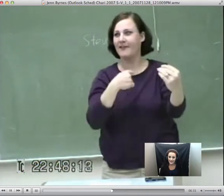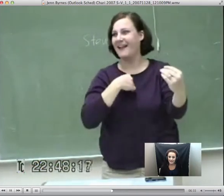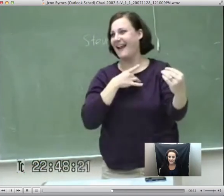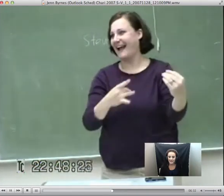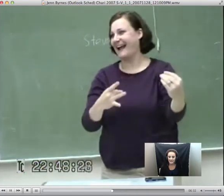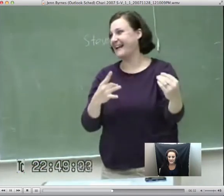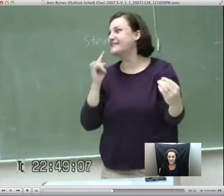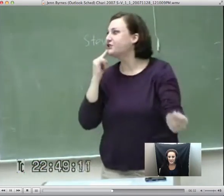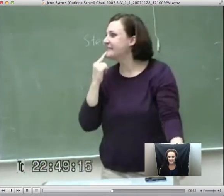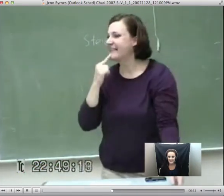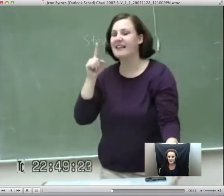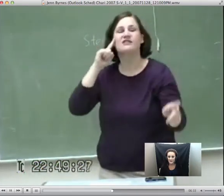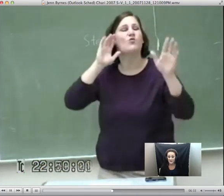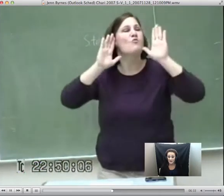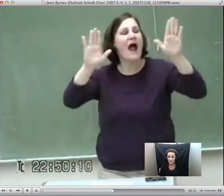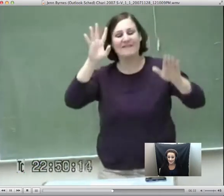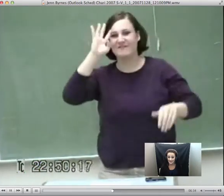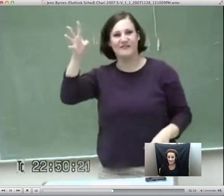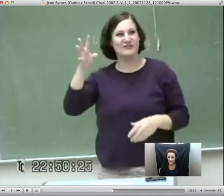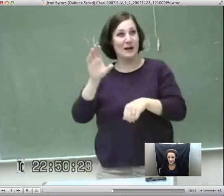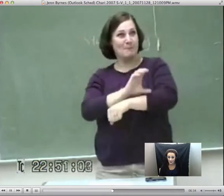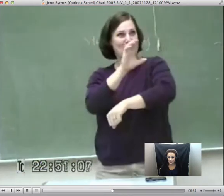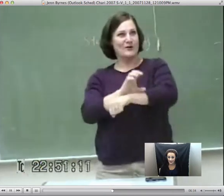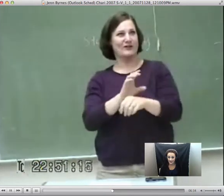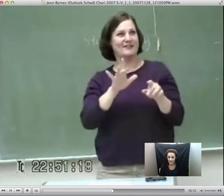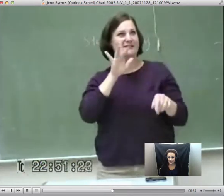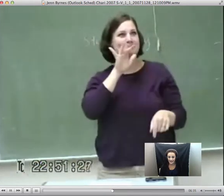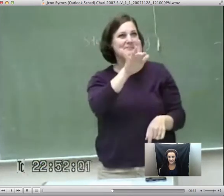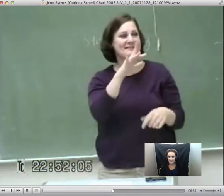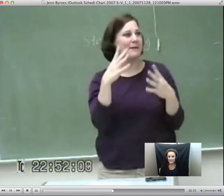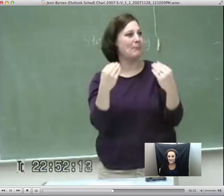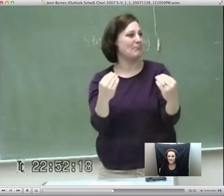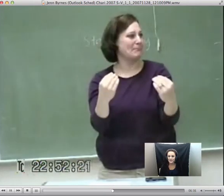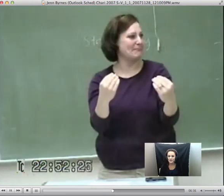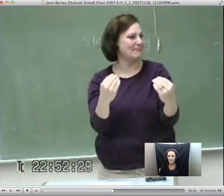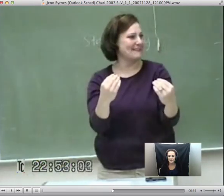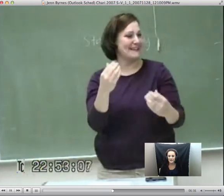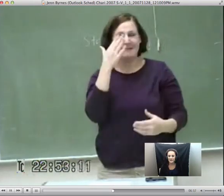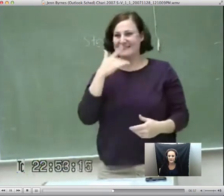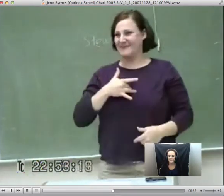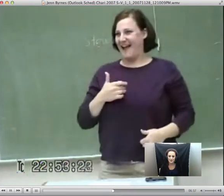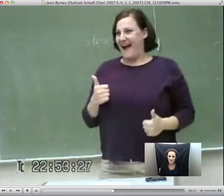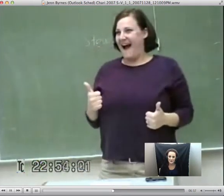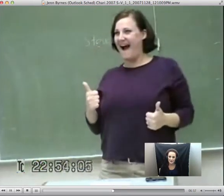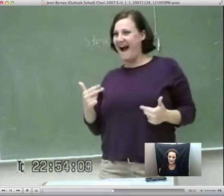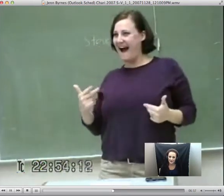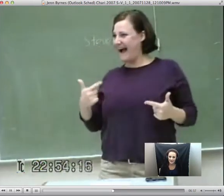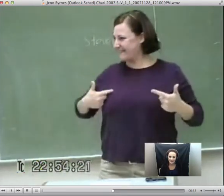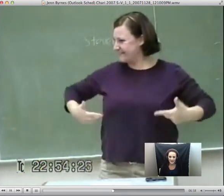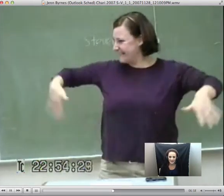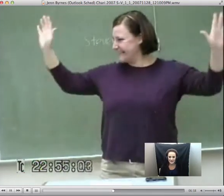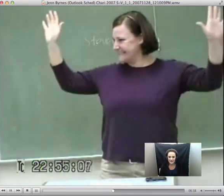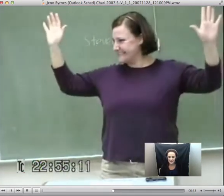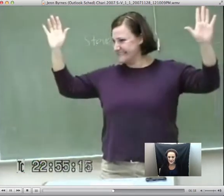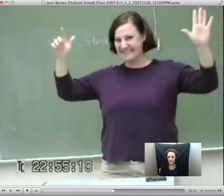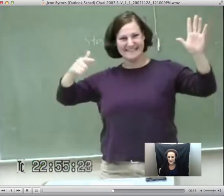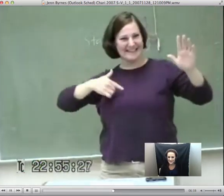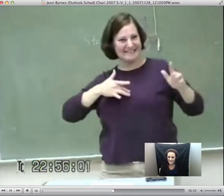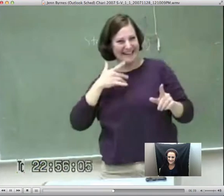love having it checked, so if you check it, it'll go away. And I think that's such a creative computer program. I thought it's so cool just to be